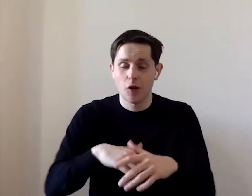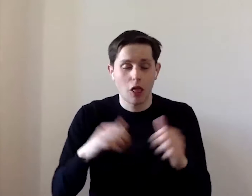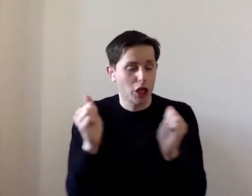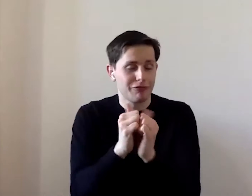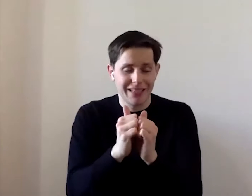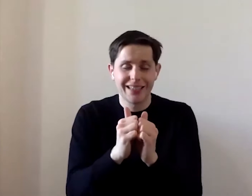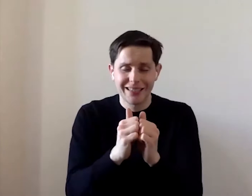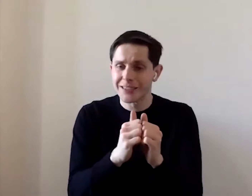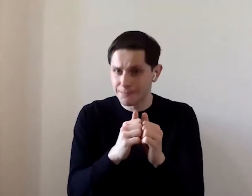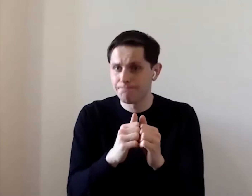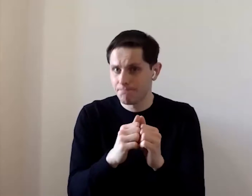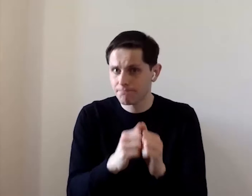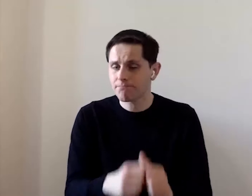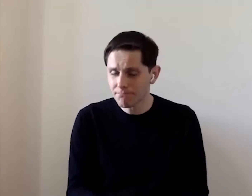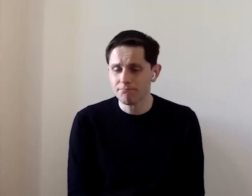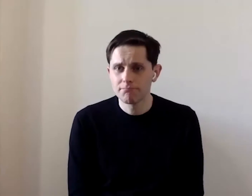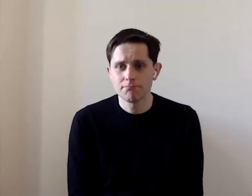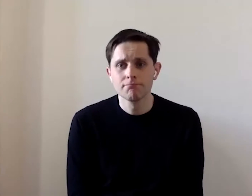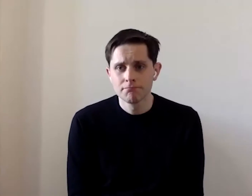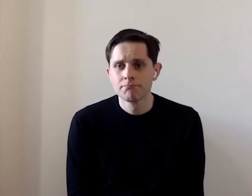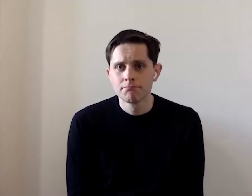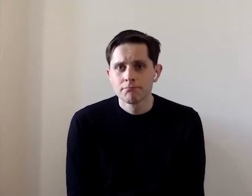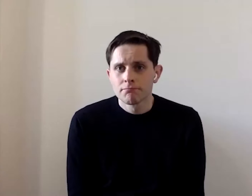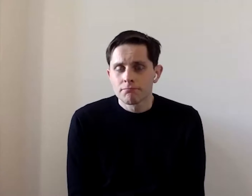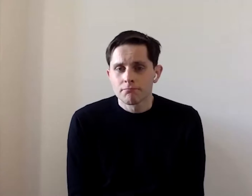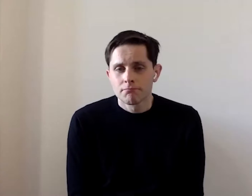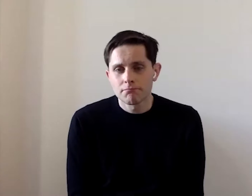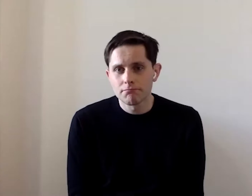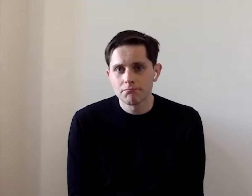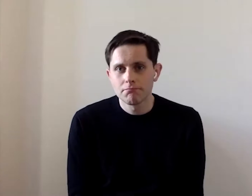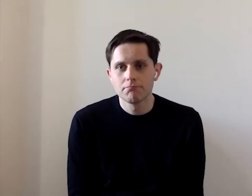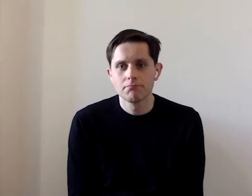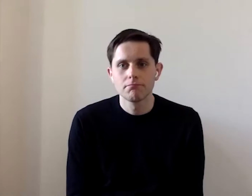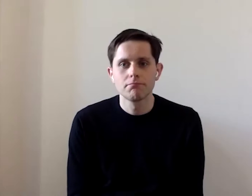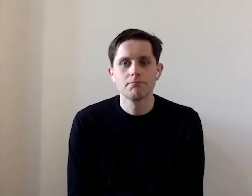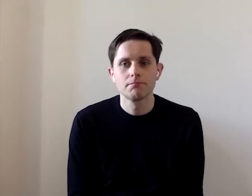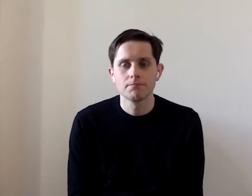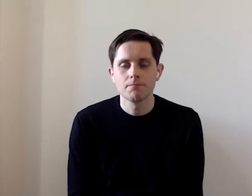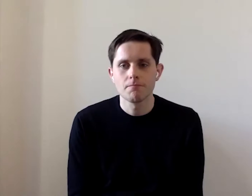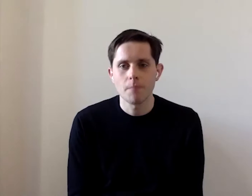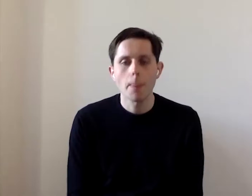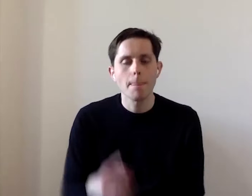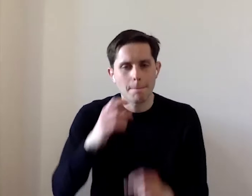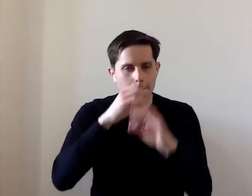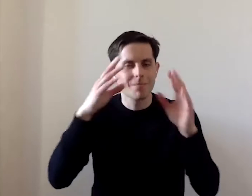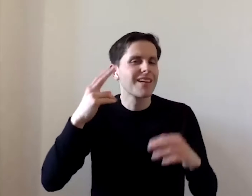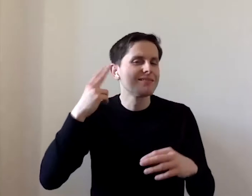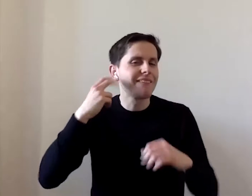people. I agree with everything that you just touched upon, Poppy. And when I think